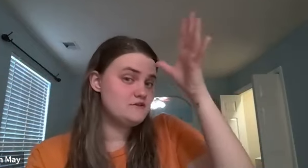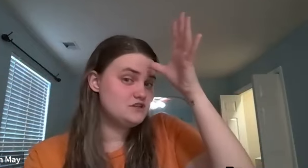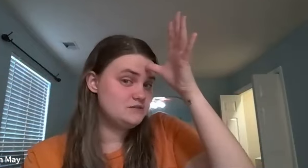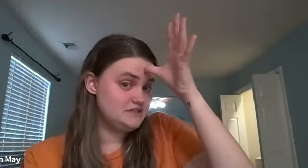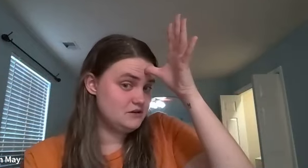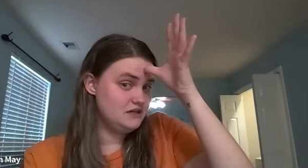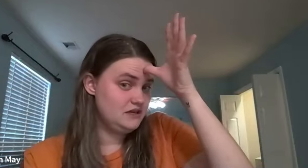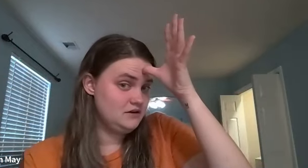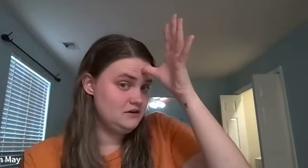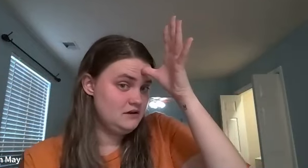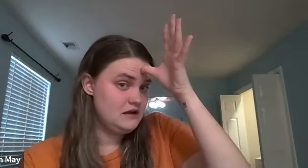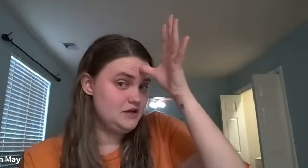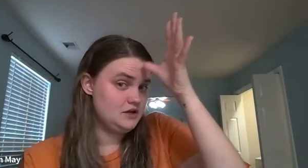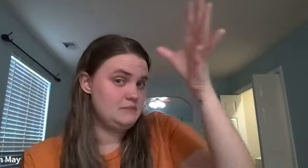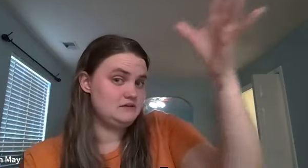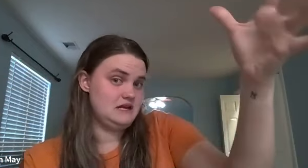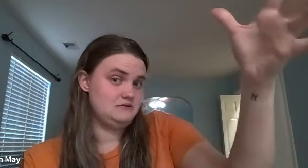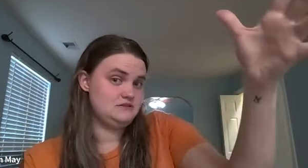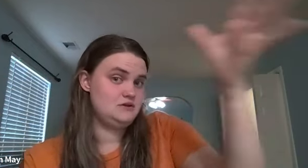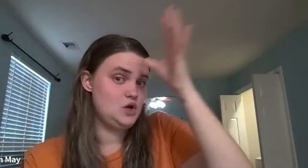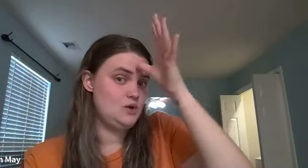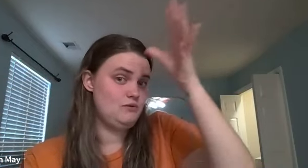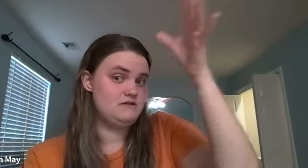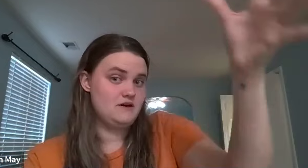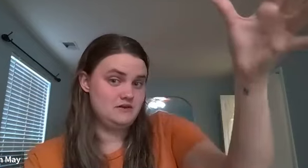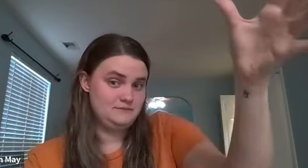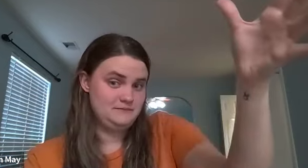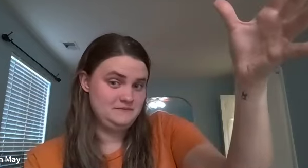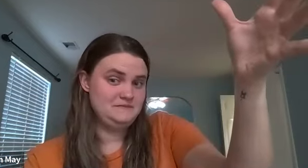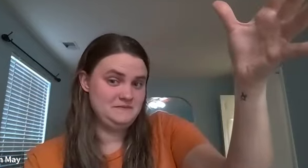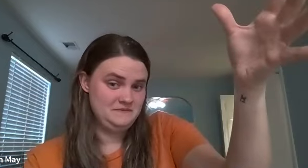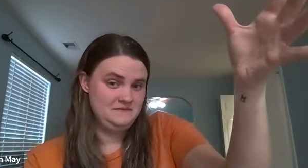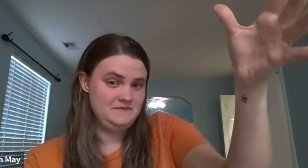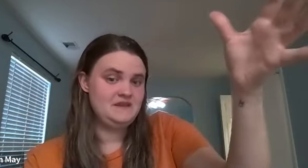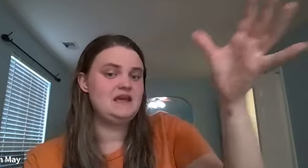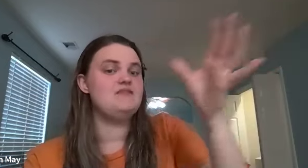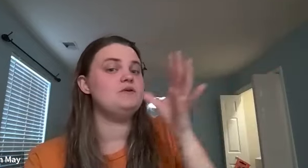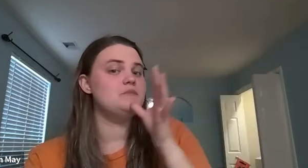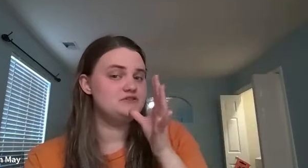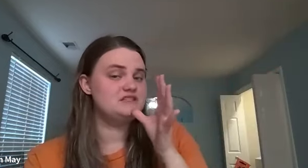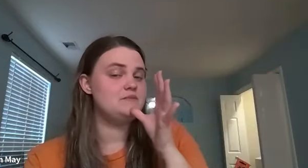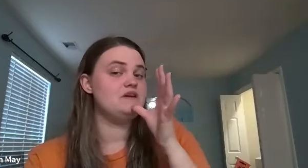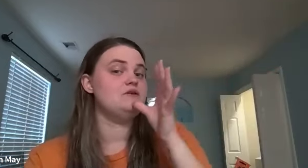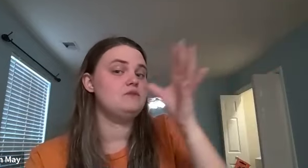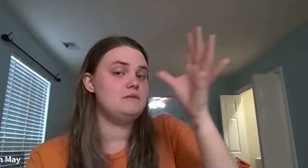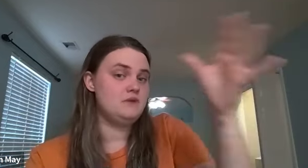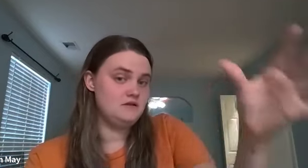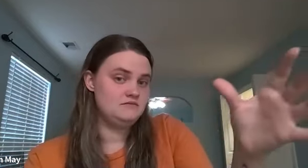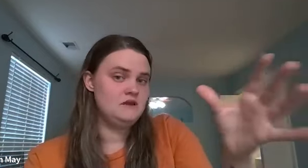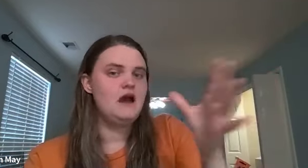going to be starting here, and you're going to bounce it out. Grandfather. And then grandmother's the same thing, grandmother. I